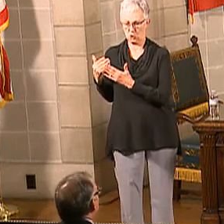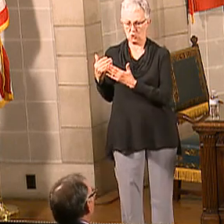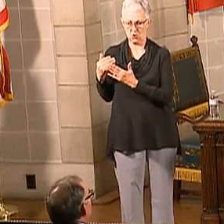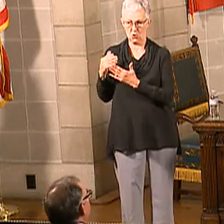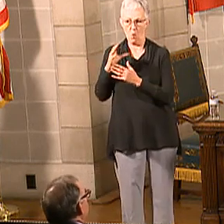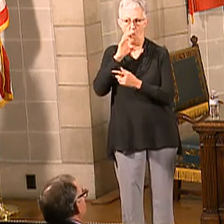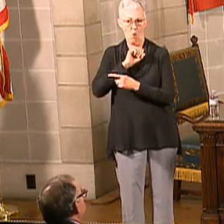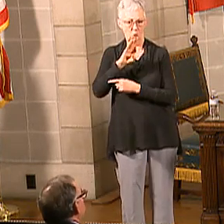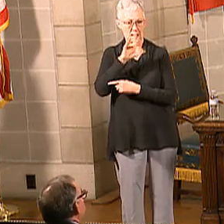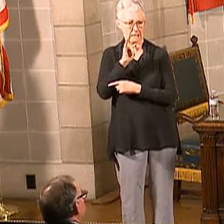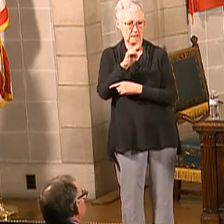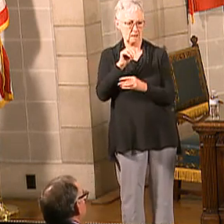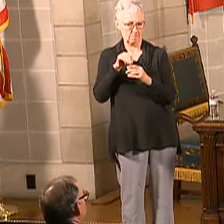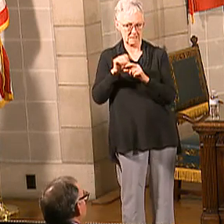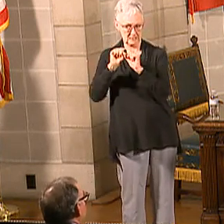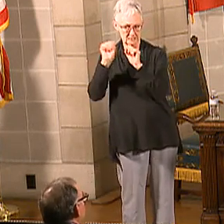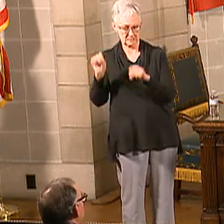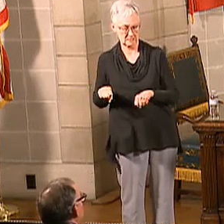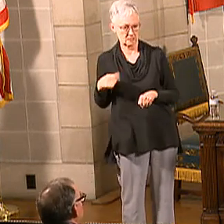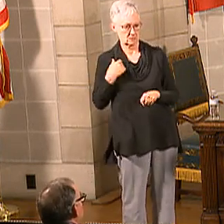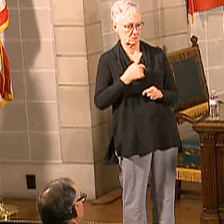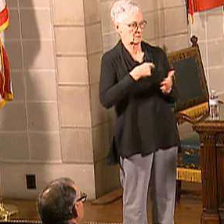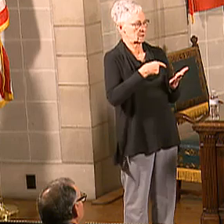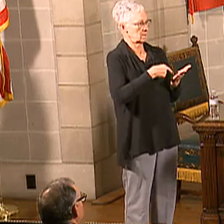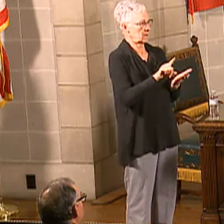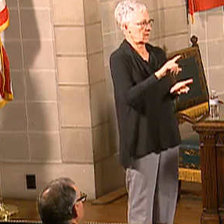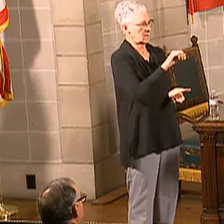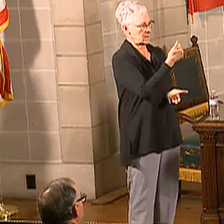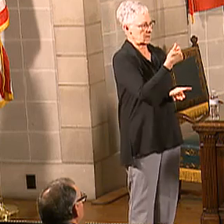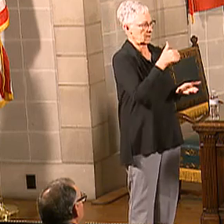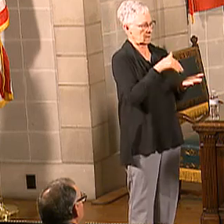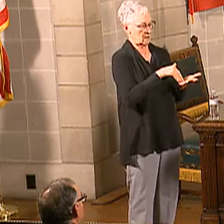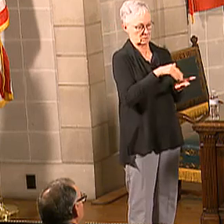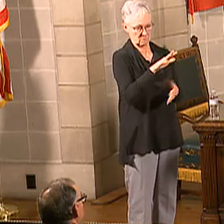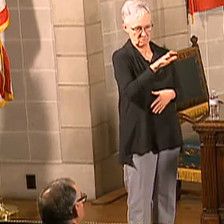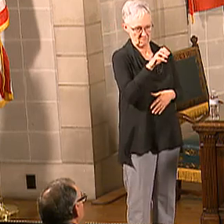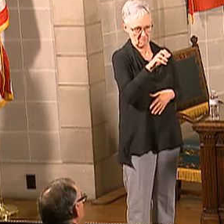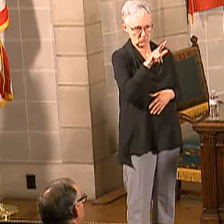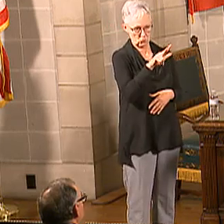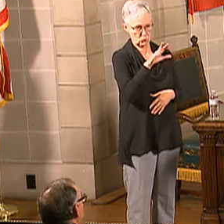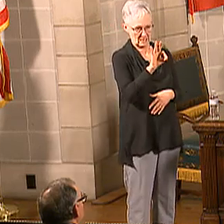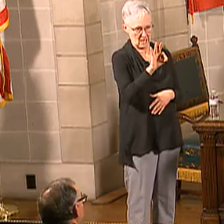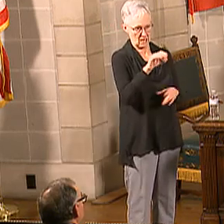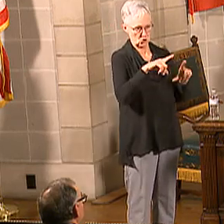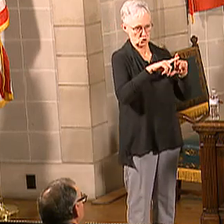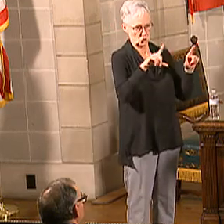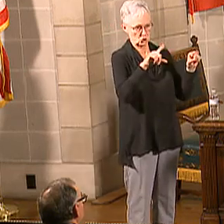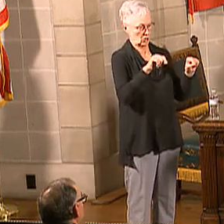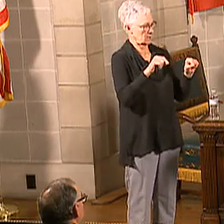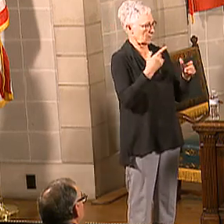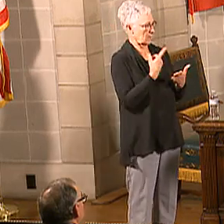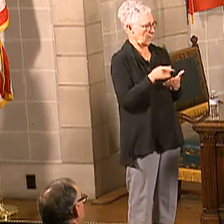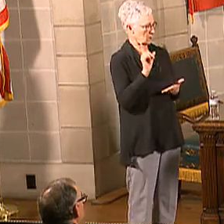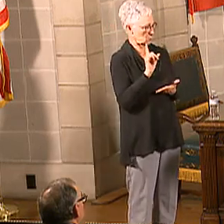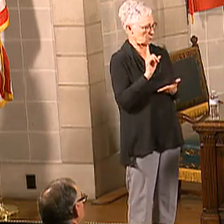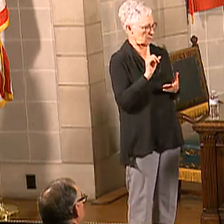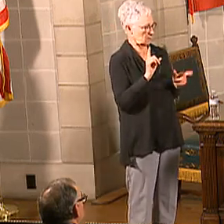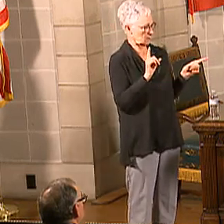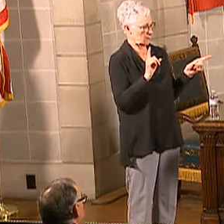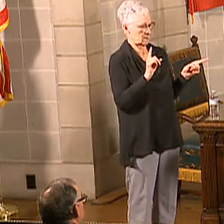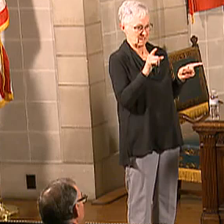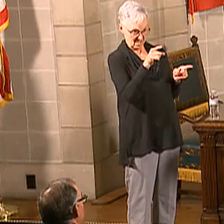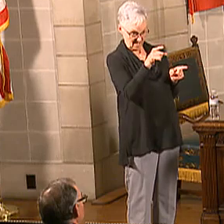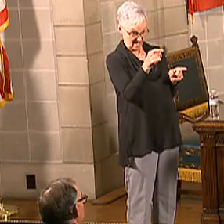before, we ended up paying out on 10,539 claims last week. Is that a record?